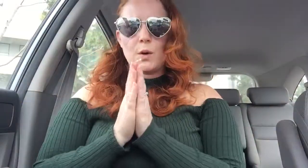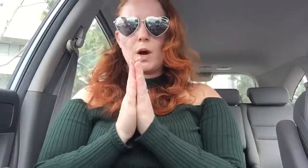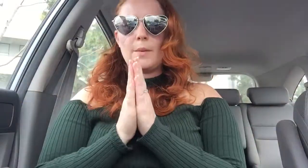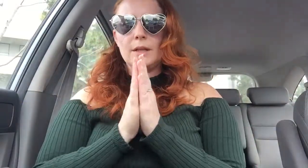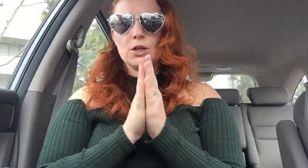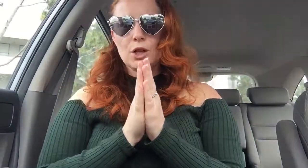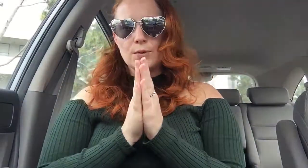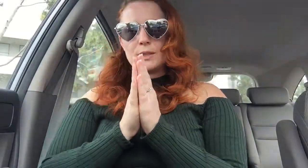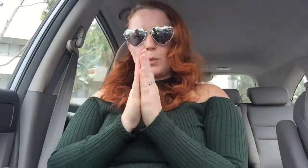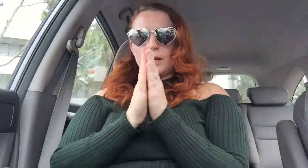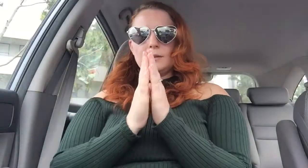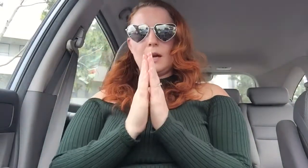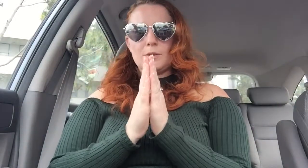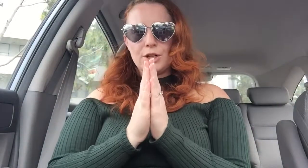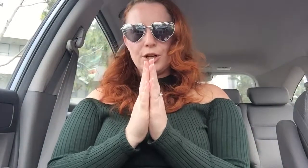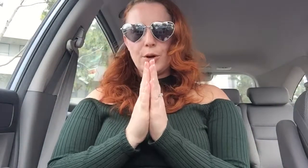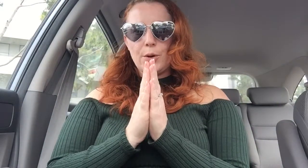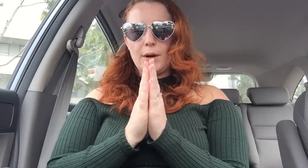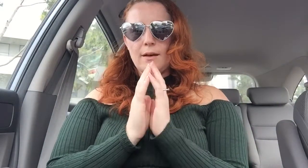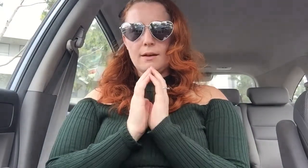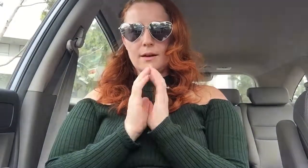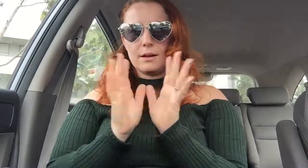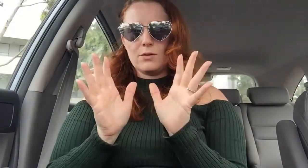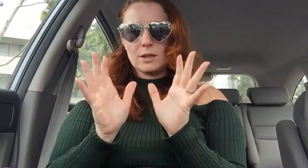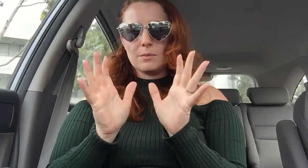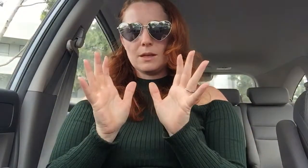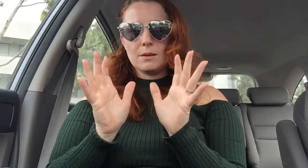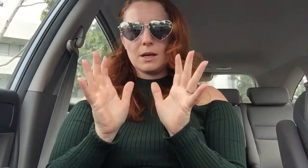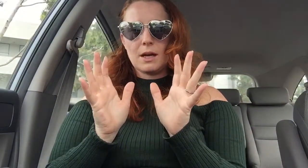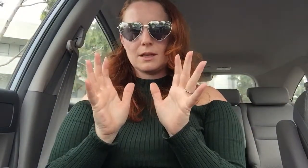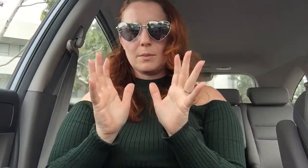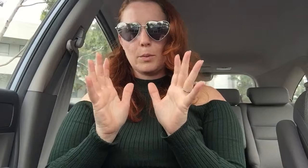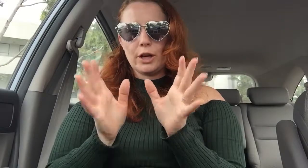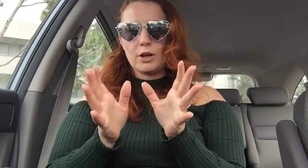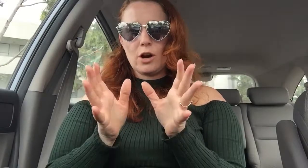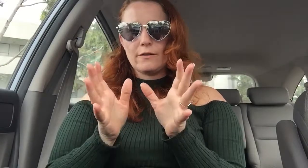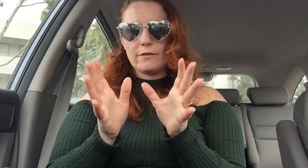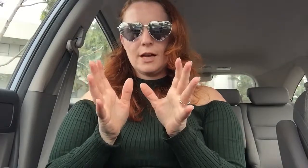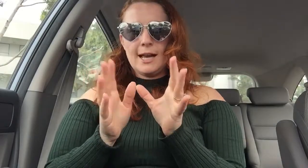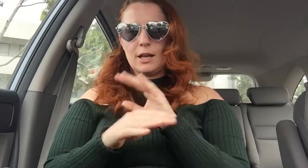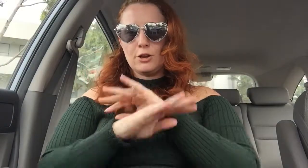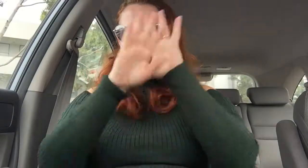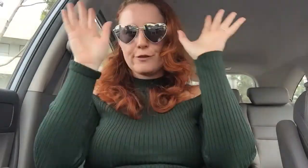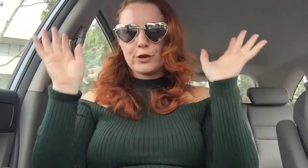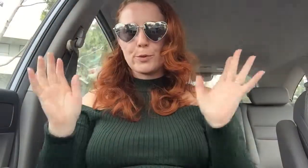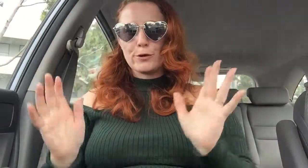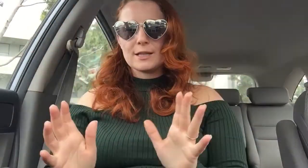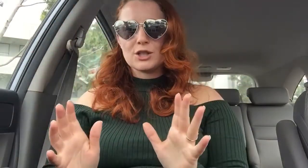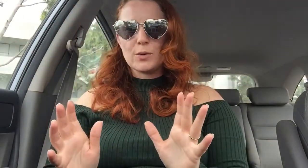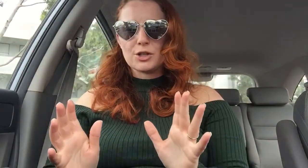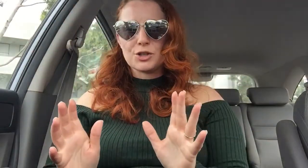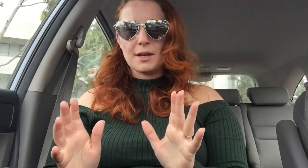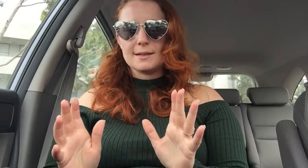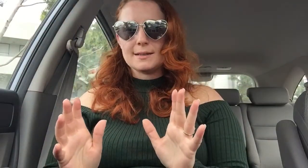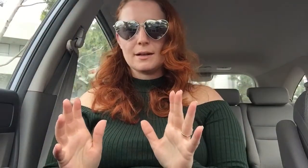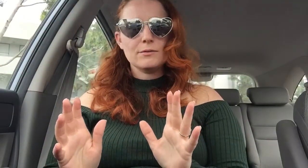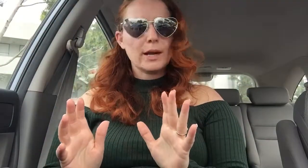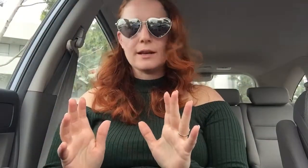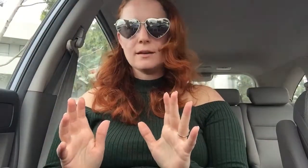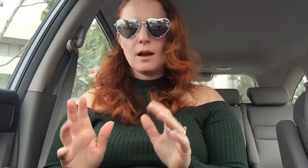So I'm a little close, but I'm just gonna go ahead and give you something because I've been putting it off and looking for the perfect situation, and instead of waiting, I'm